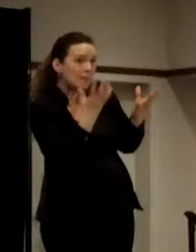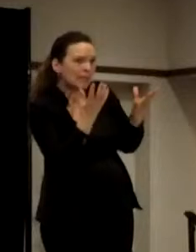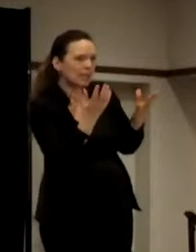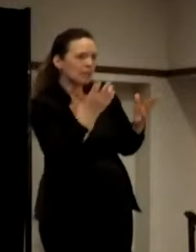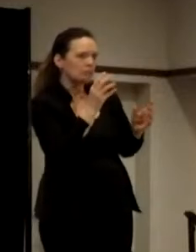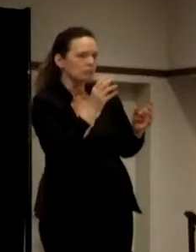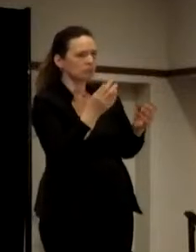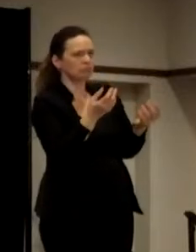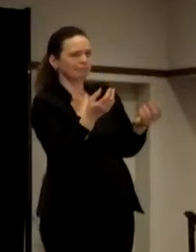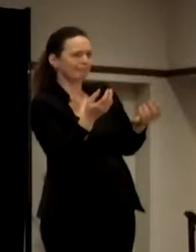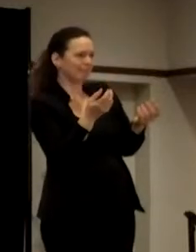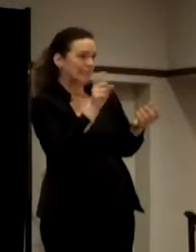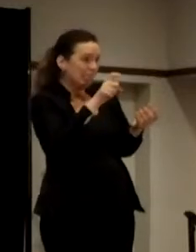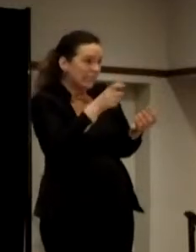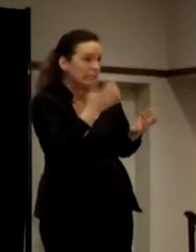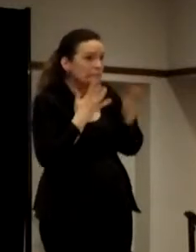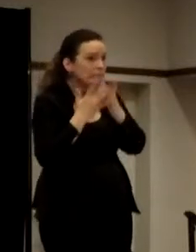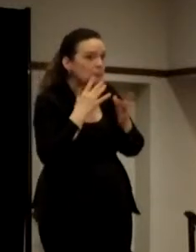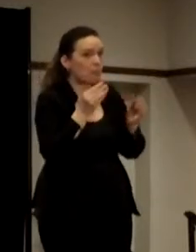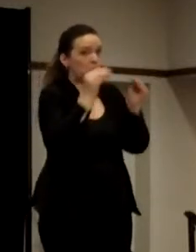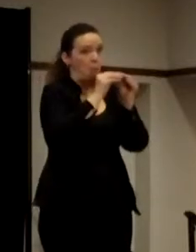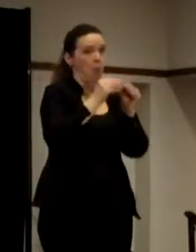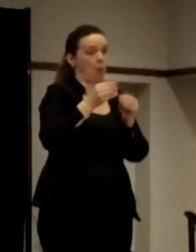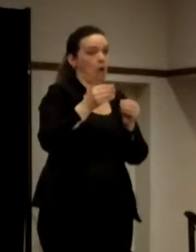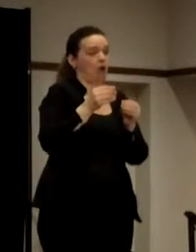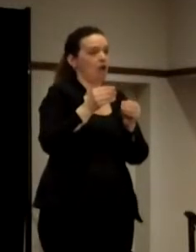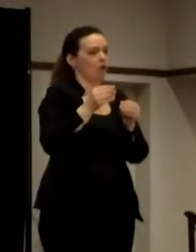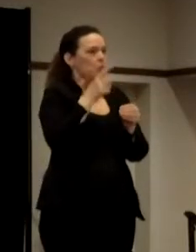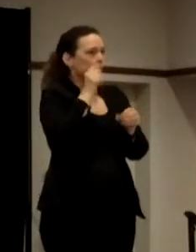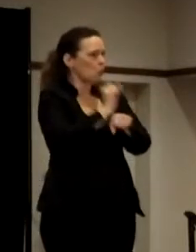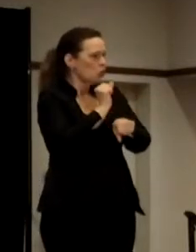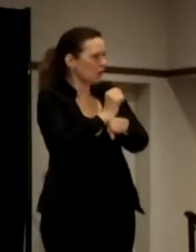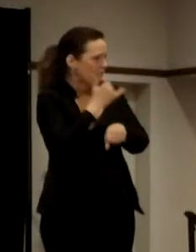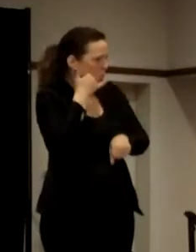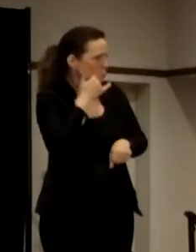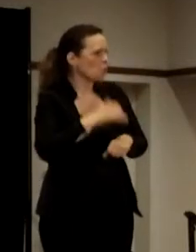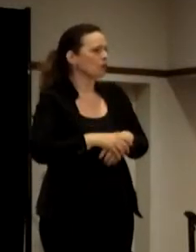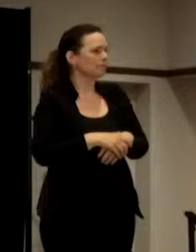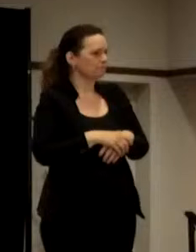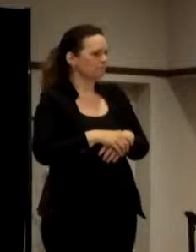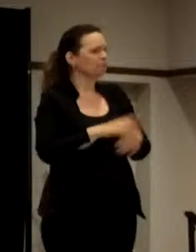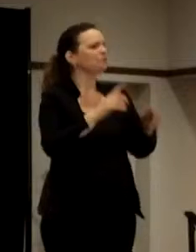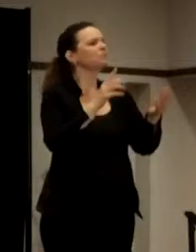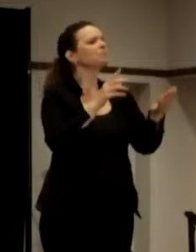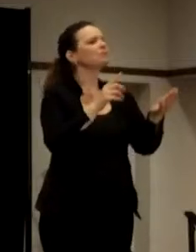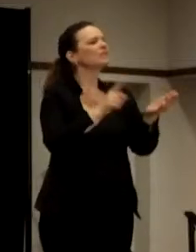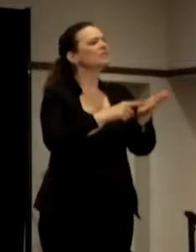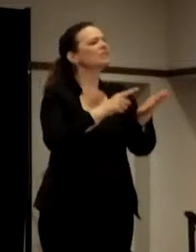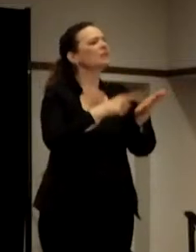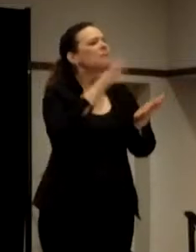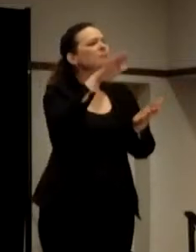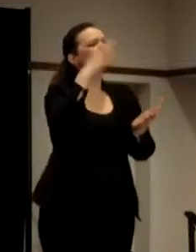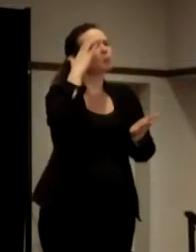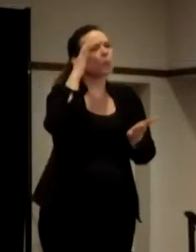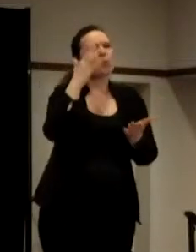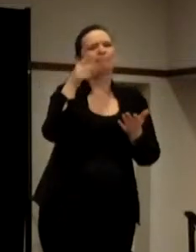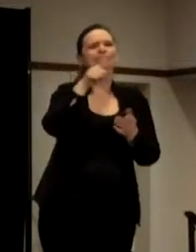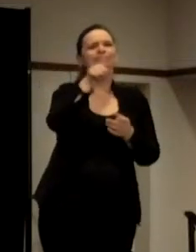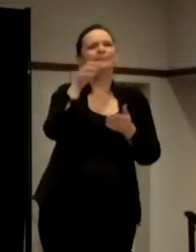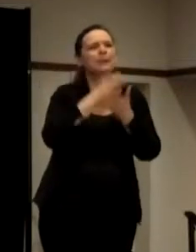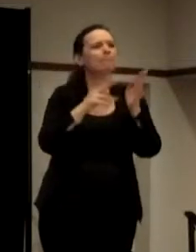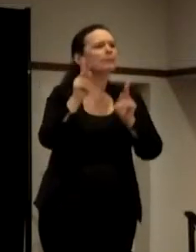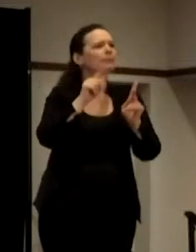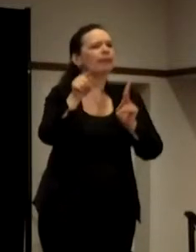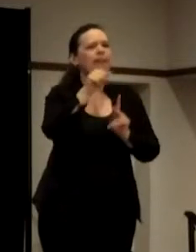many homebound seniors there are right now that still need to be vaccinated. So this is